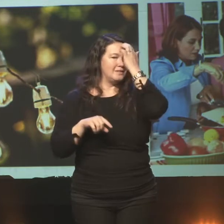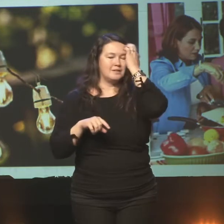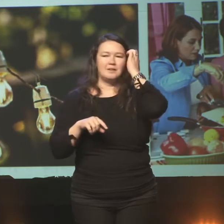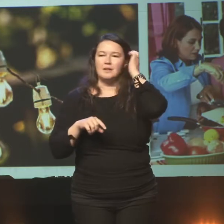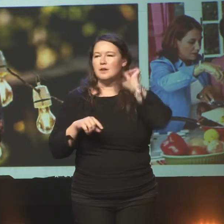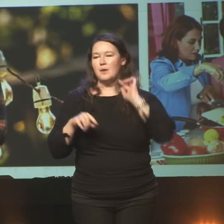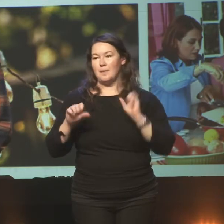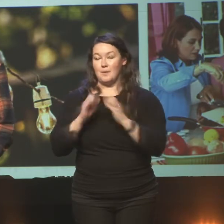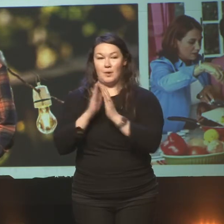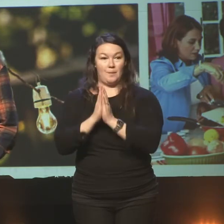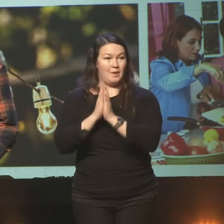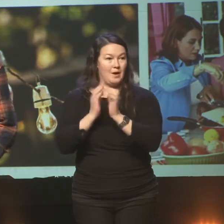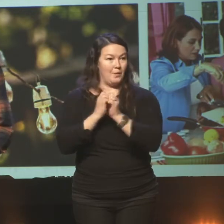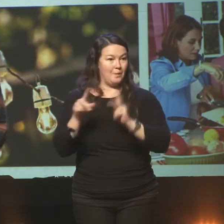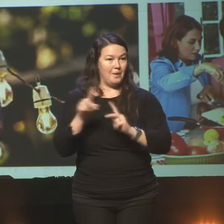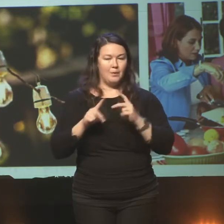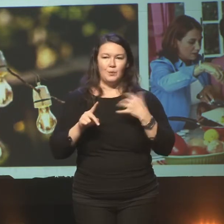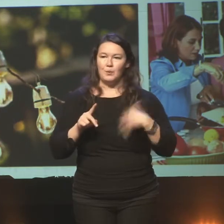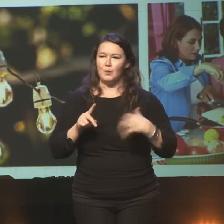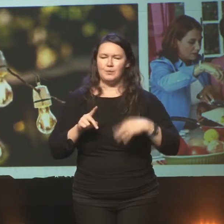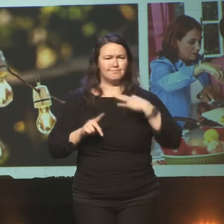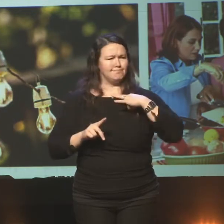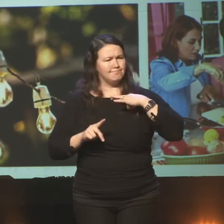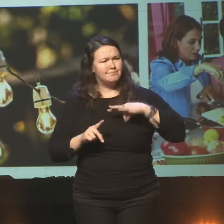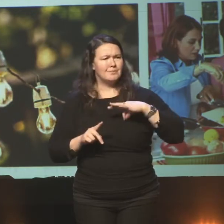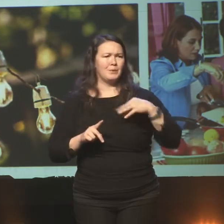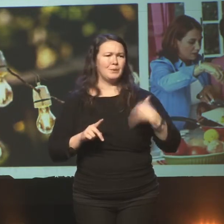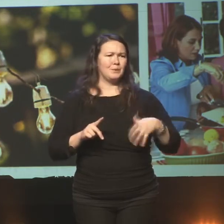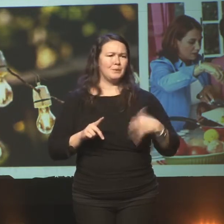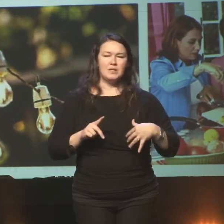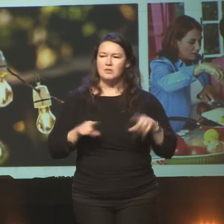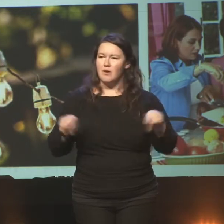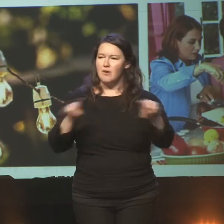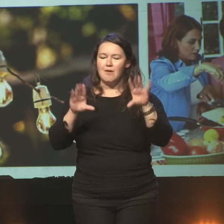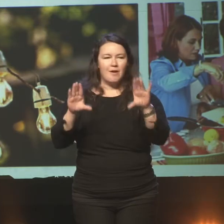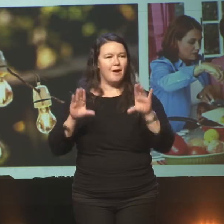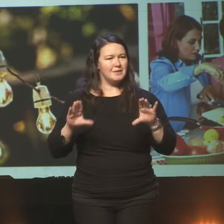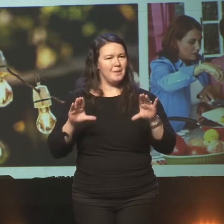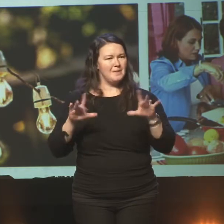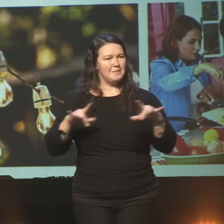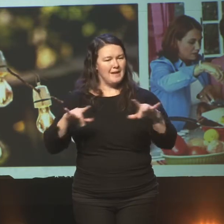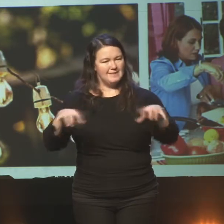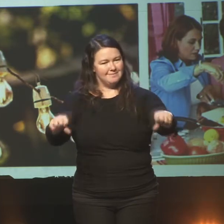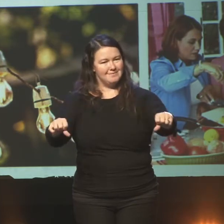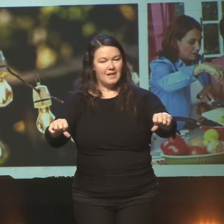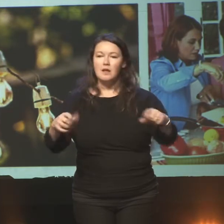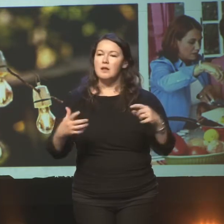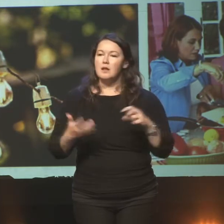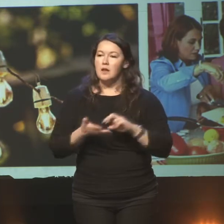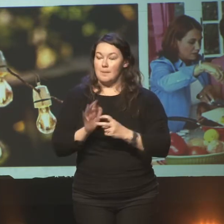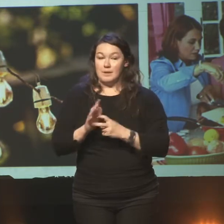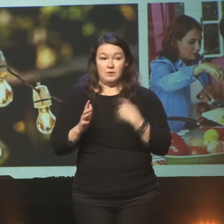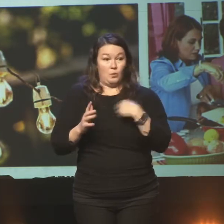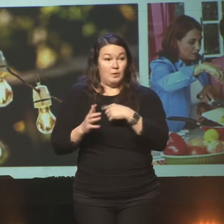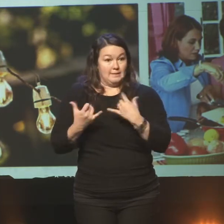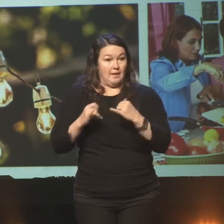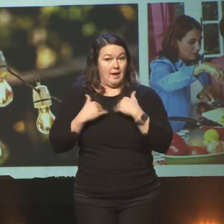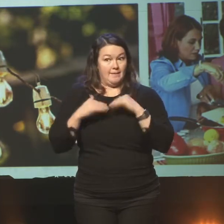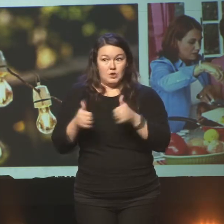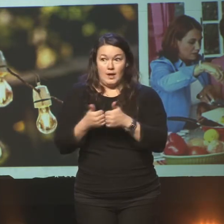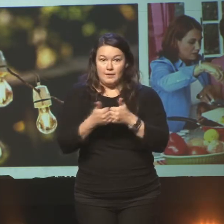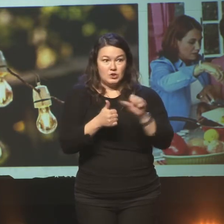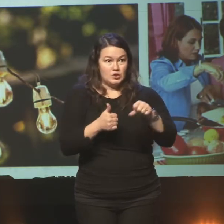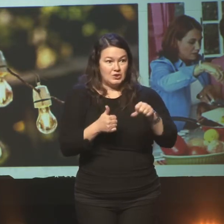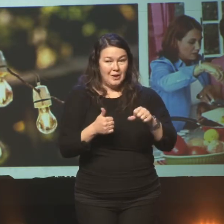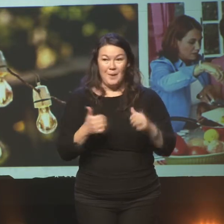able to pray with people, what a privilege. And so thank you very much for just being in an awesome space. And that doesn't mean we don't have our challenges. We do. Most of them